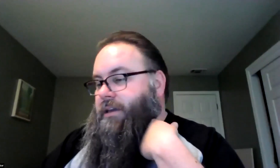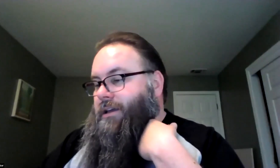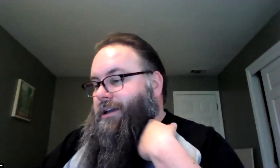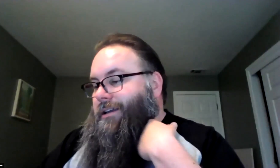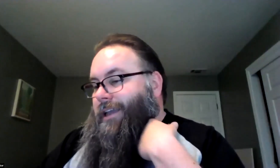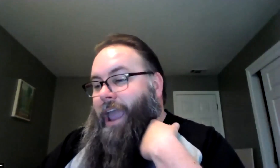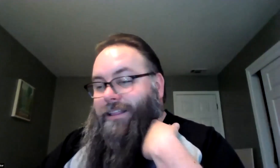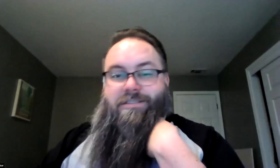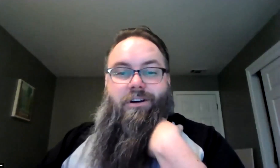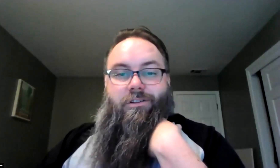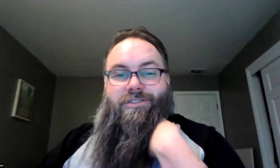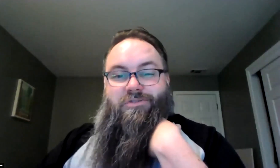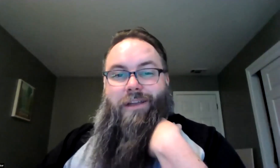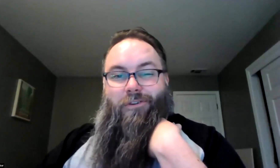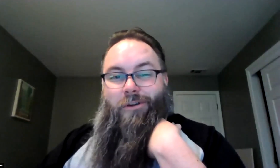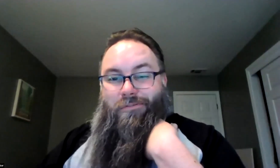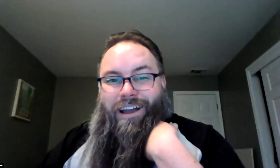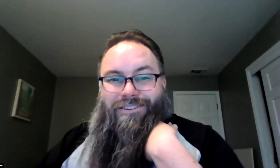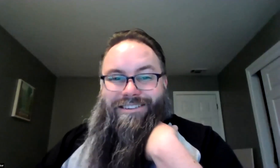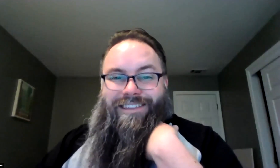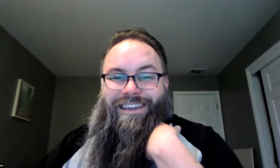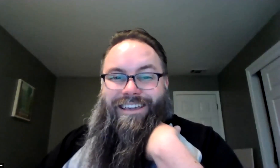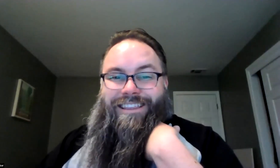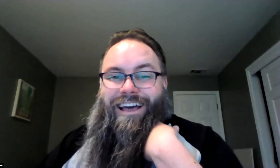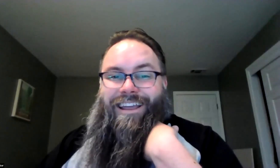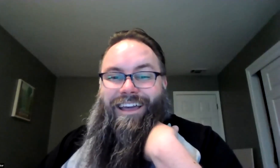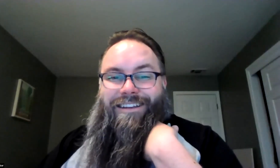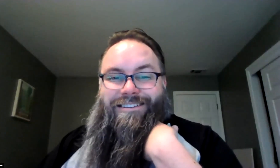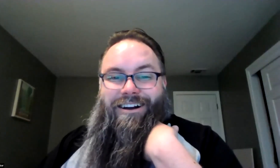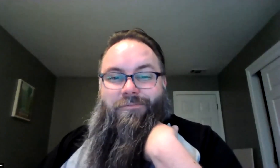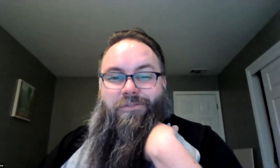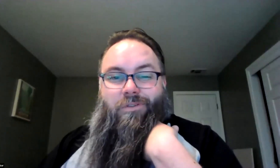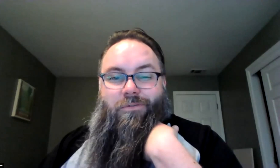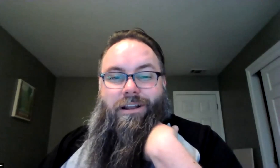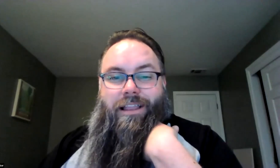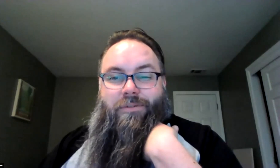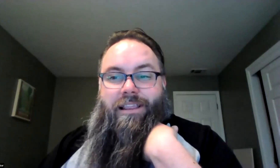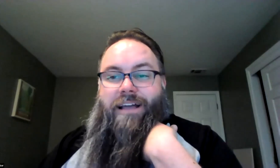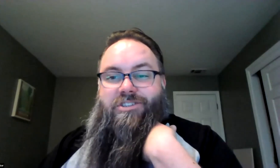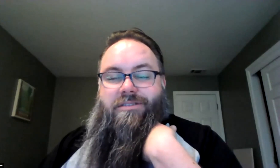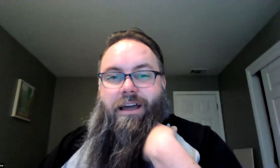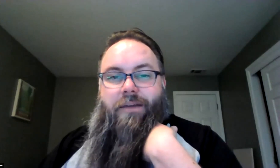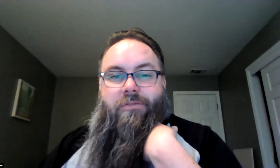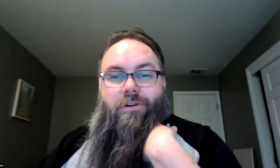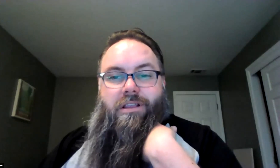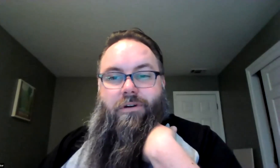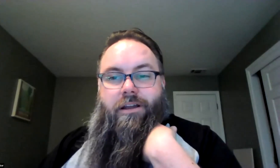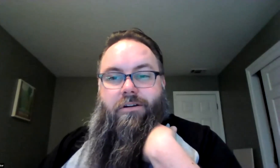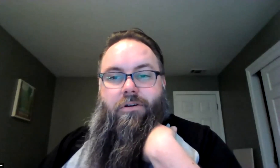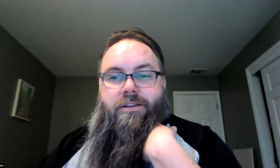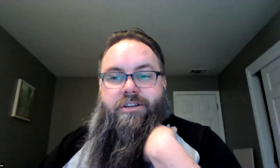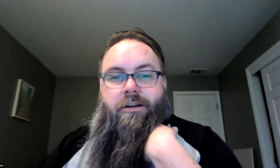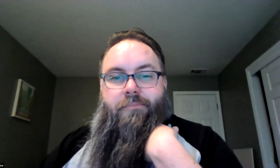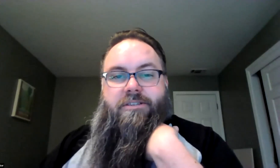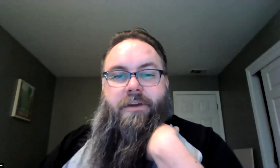because $8,000 is great for our providers if they can get that. And we really want to, like we did last time, we really want